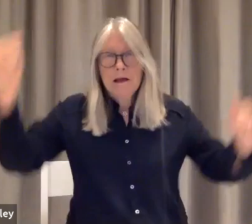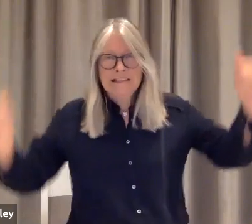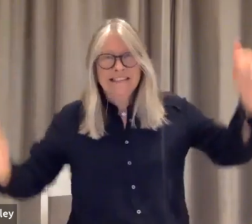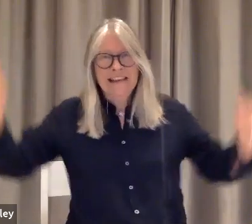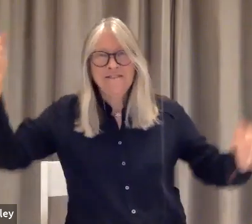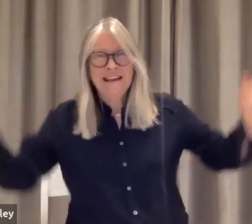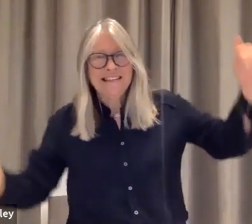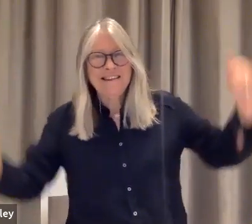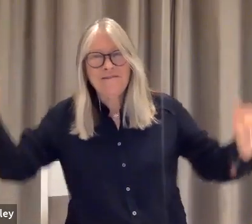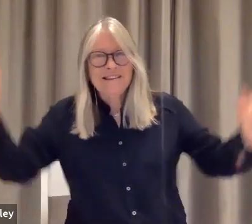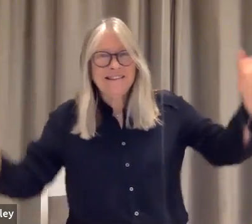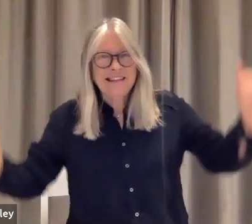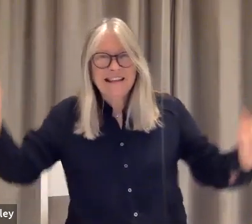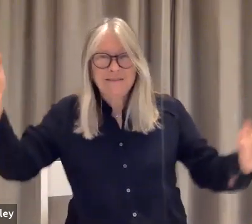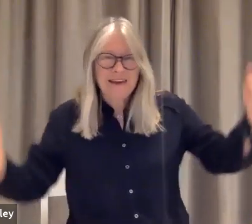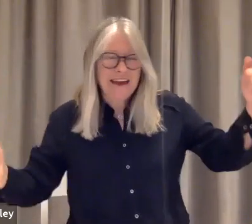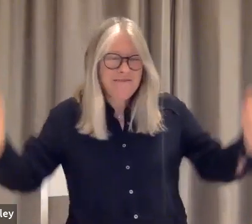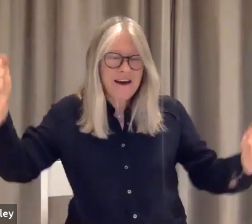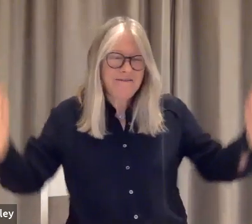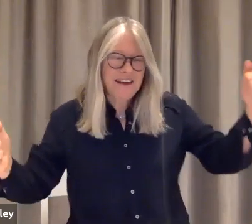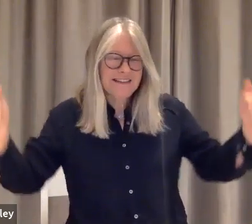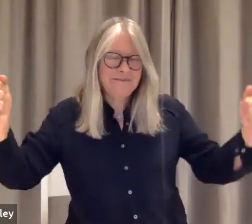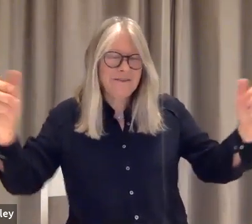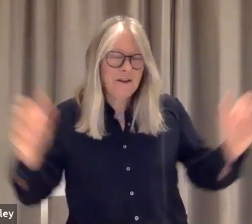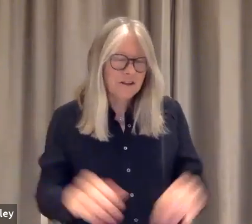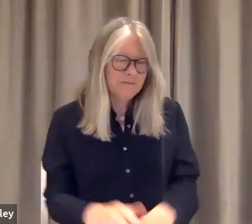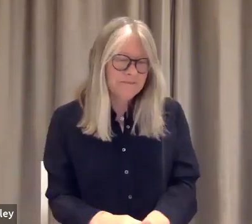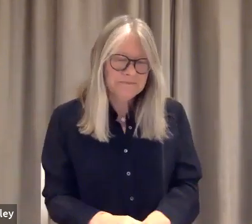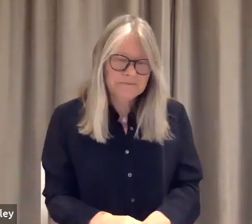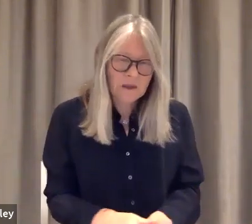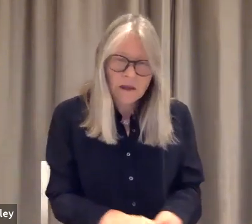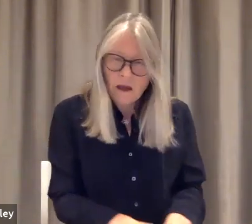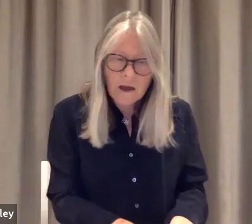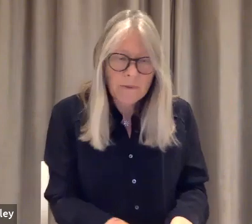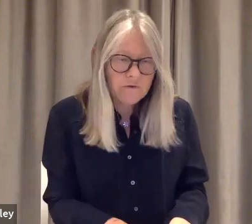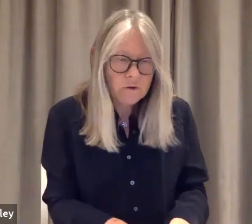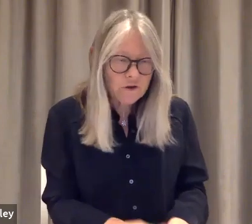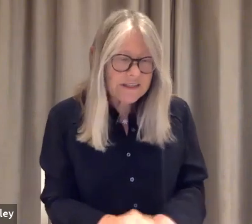Bus. Everyone likes to drive a bus, just a little bit bigger. Perfect. Good. A couple of food choices.